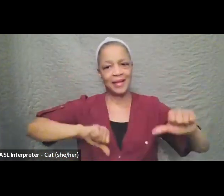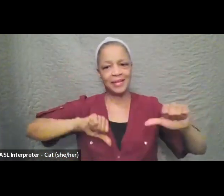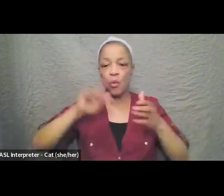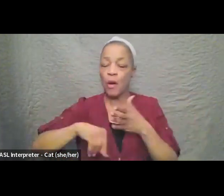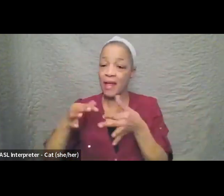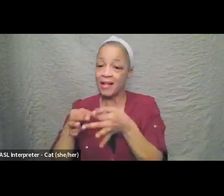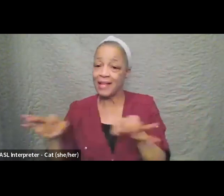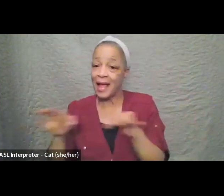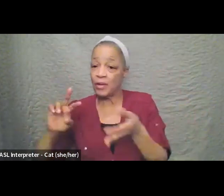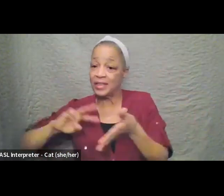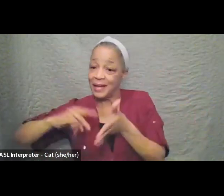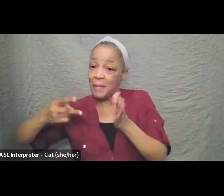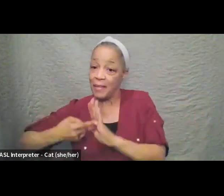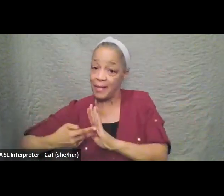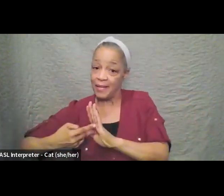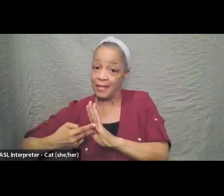language imply.